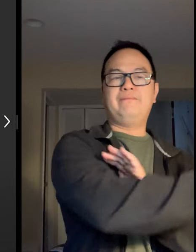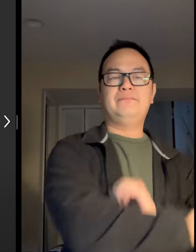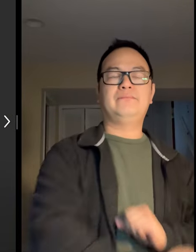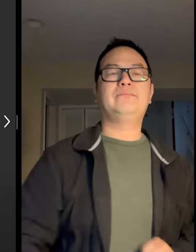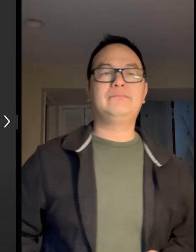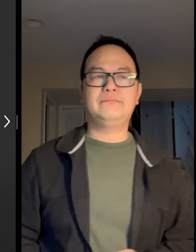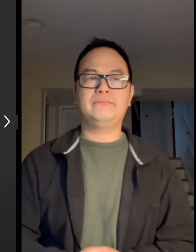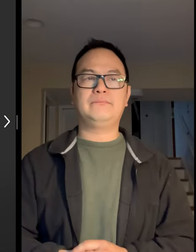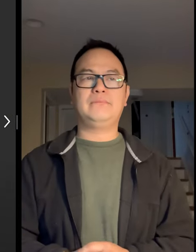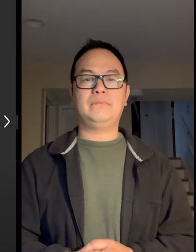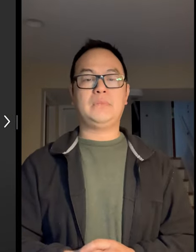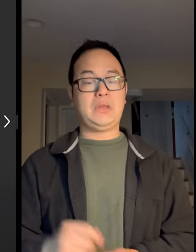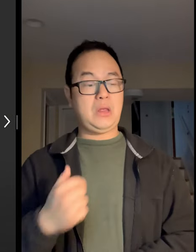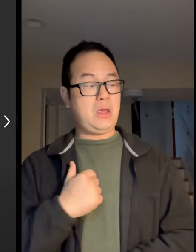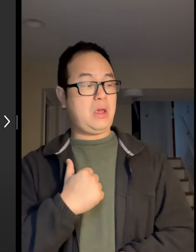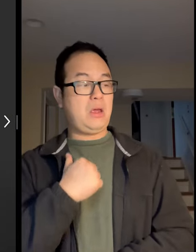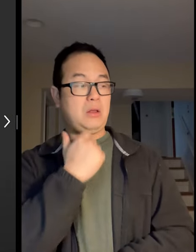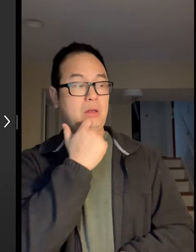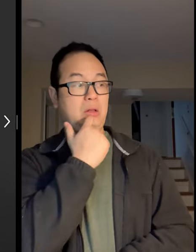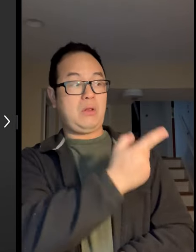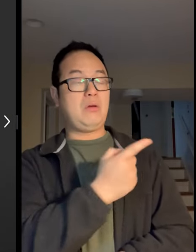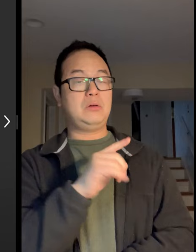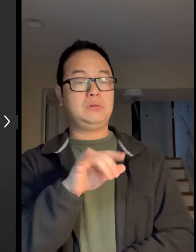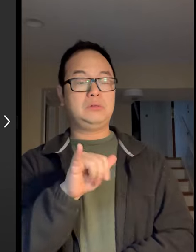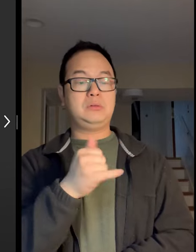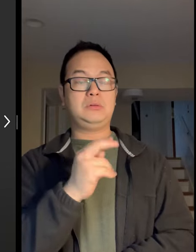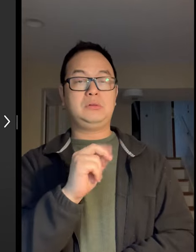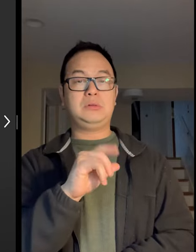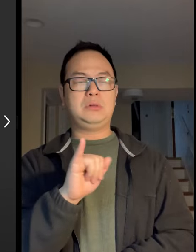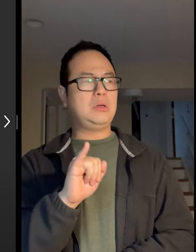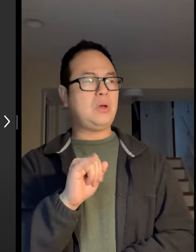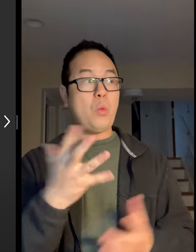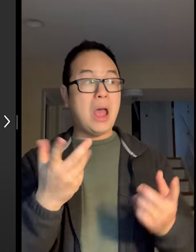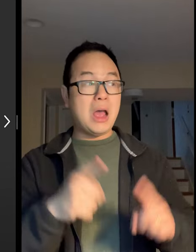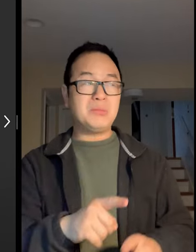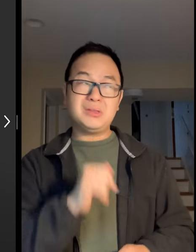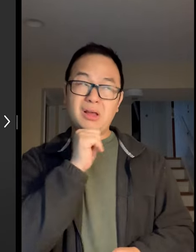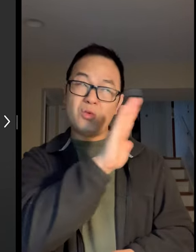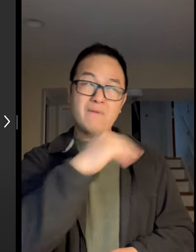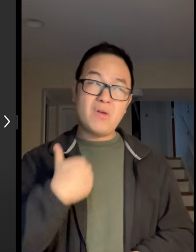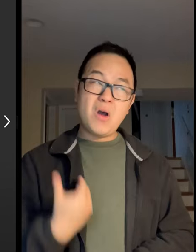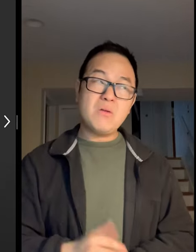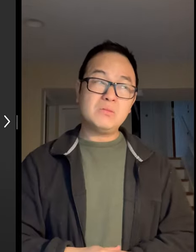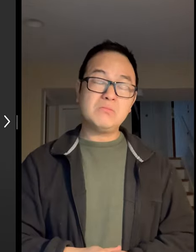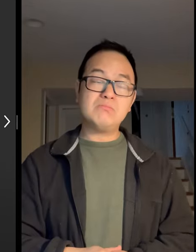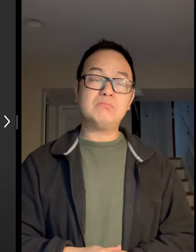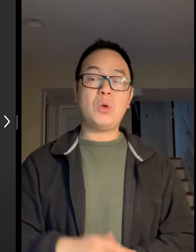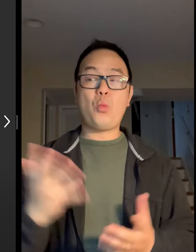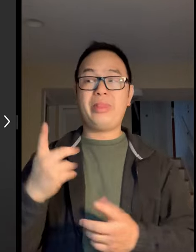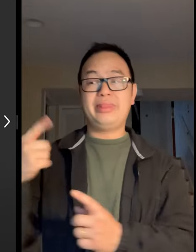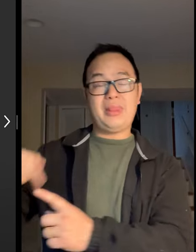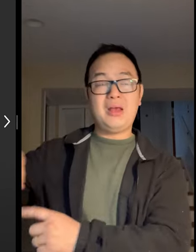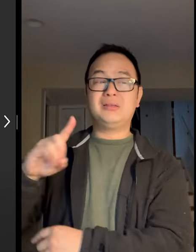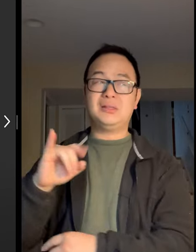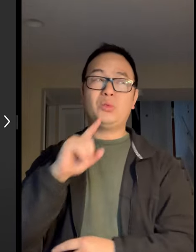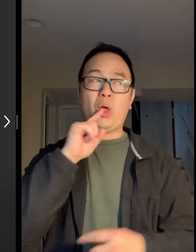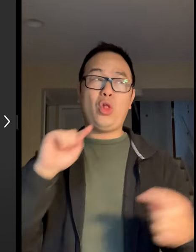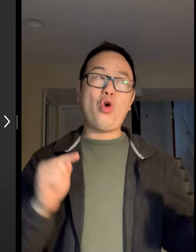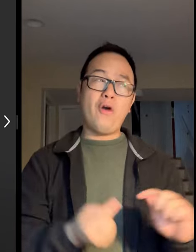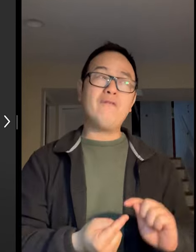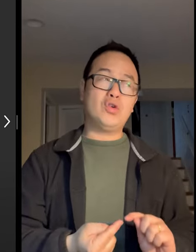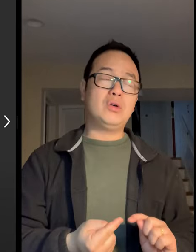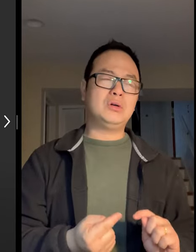I said to Jinny, what's happening isn't your fault. What they did was very hurtful. Nothing's wrong with you,